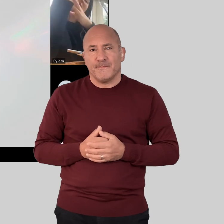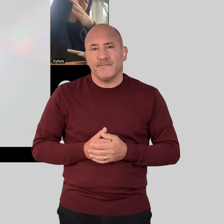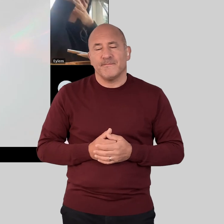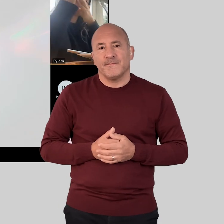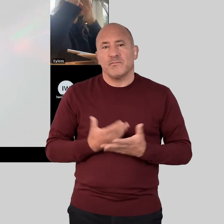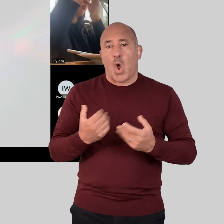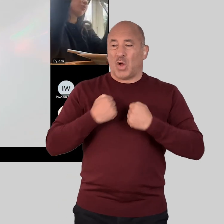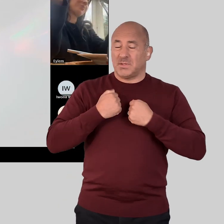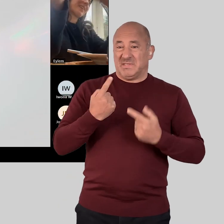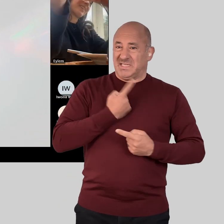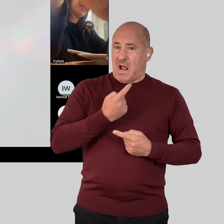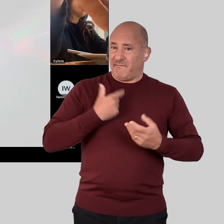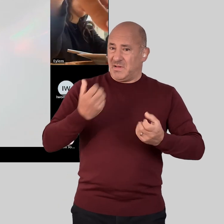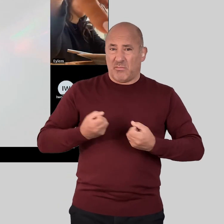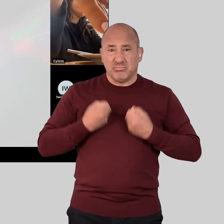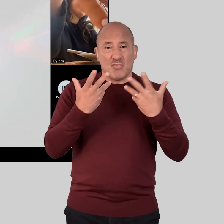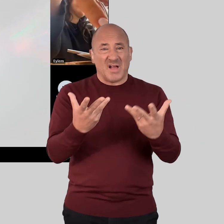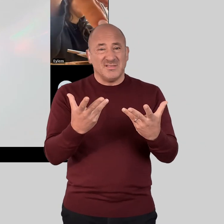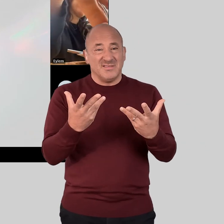particular piece.